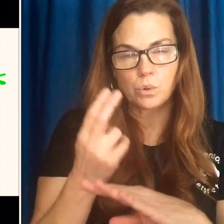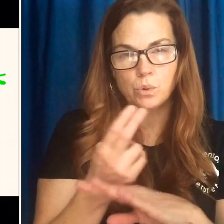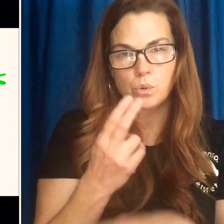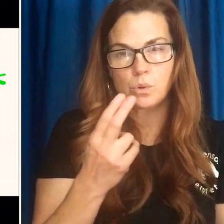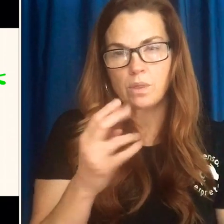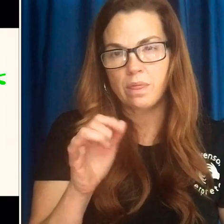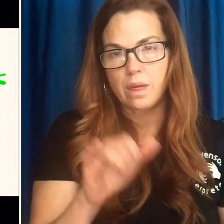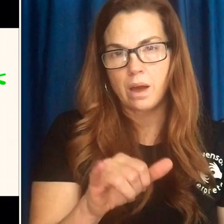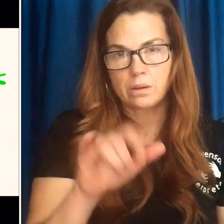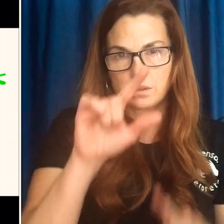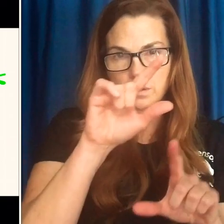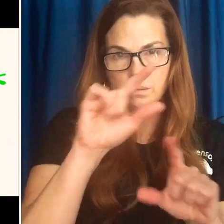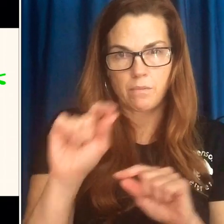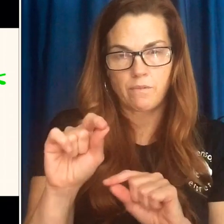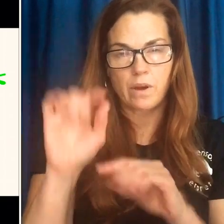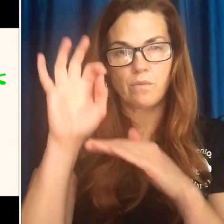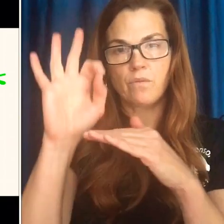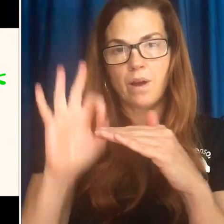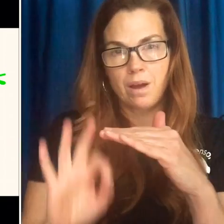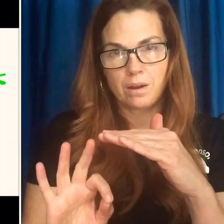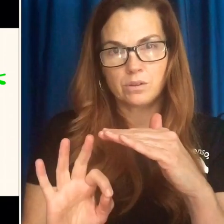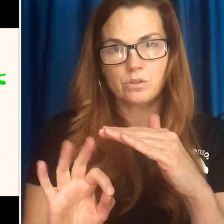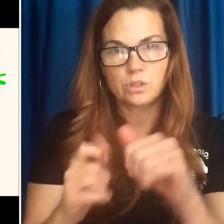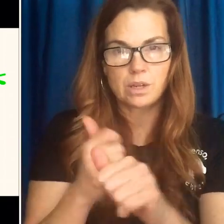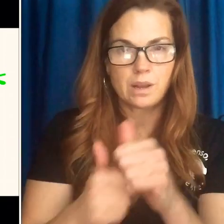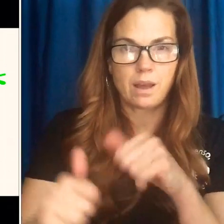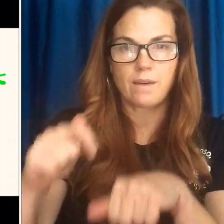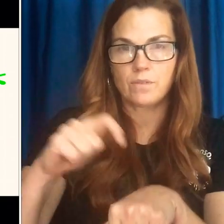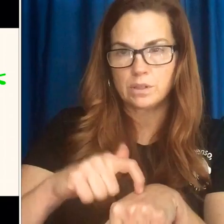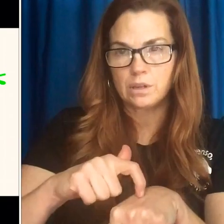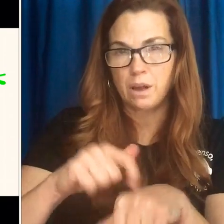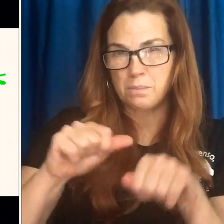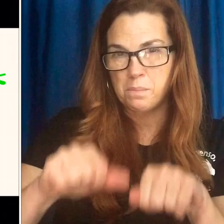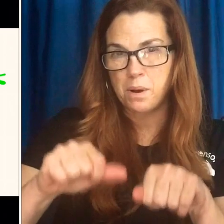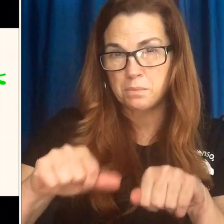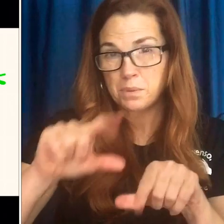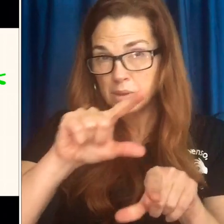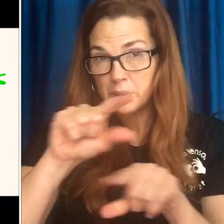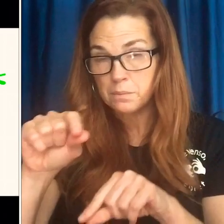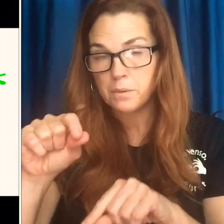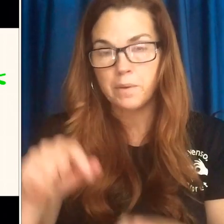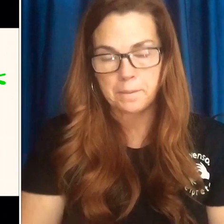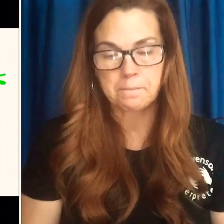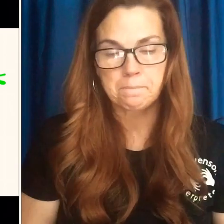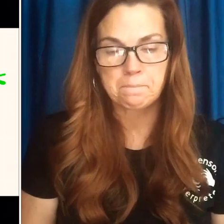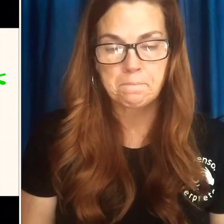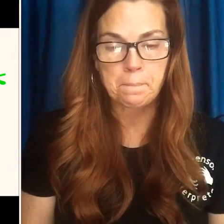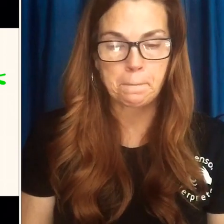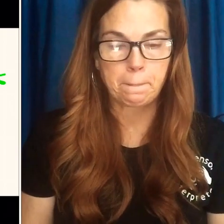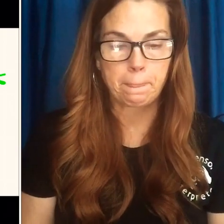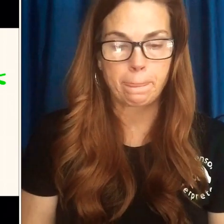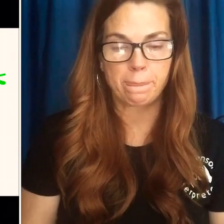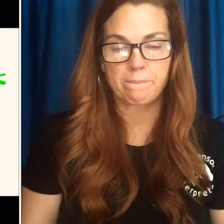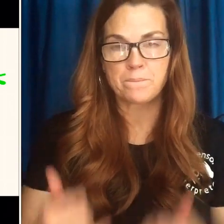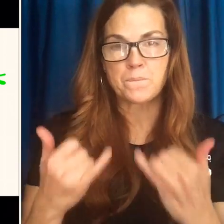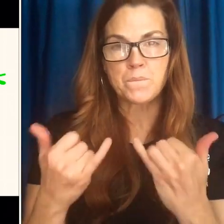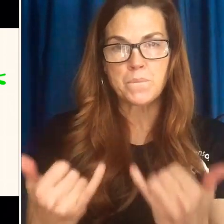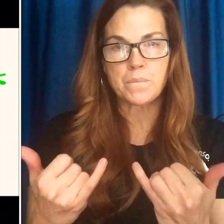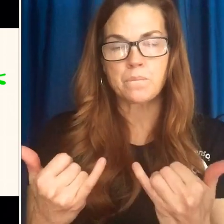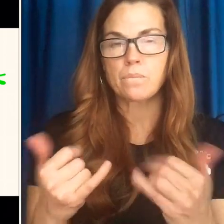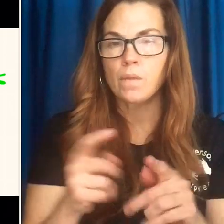my fractions every time they can be simplified. And then finally, I need to